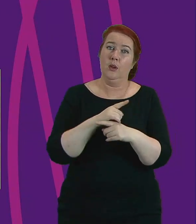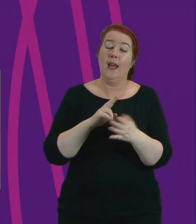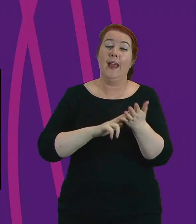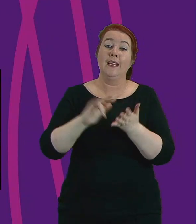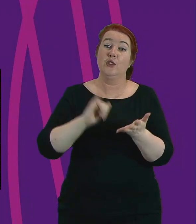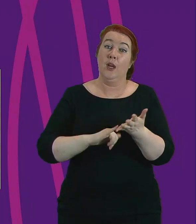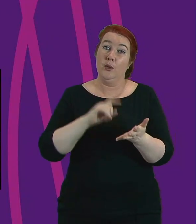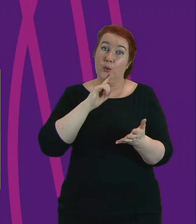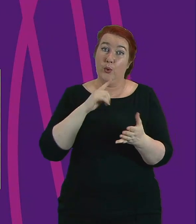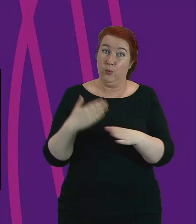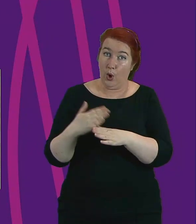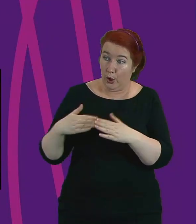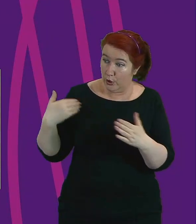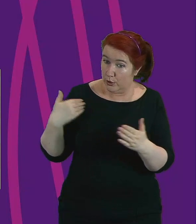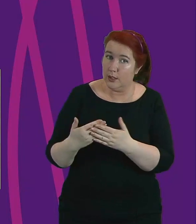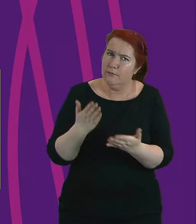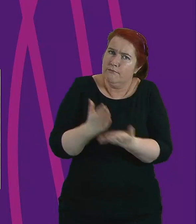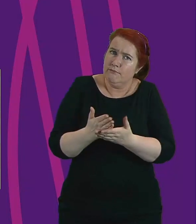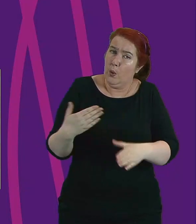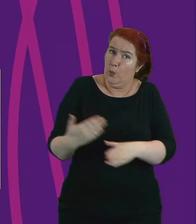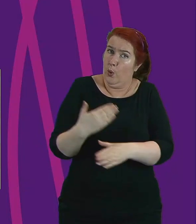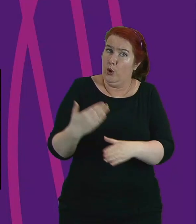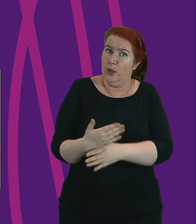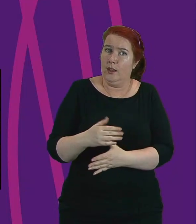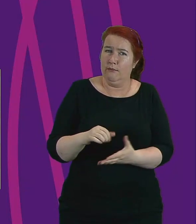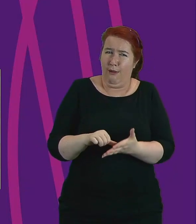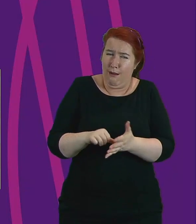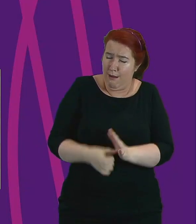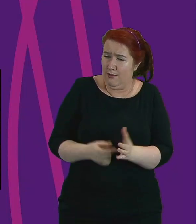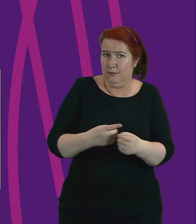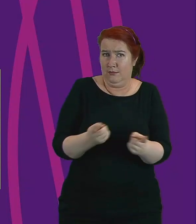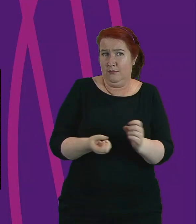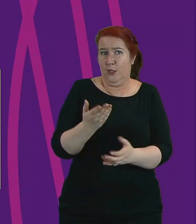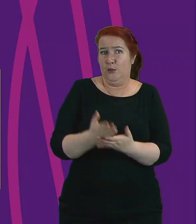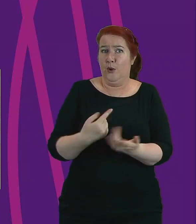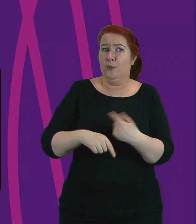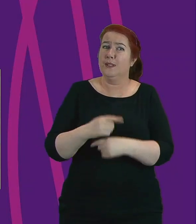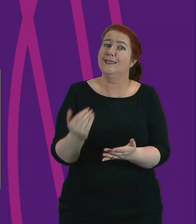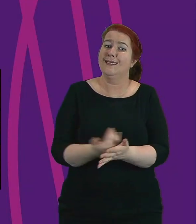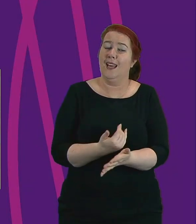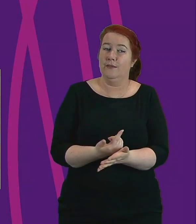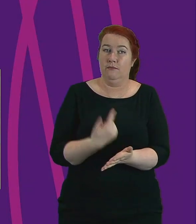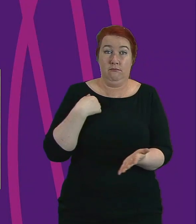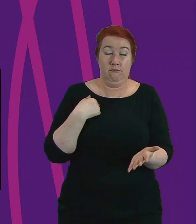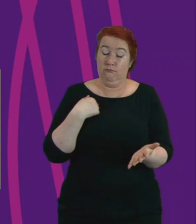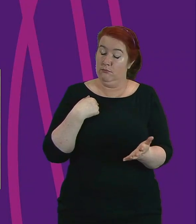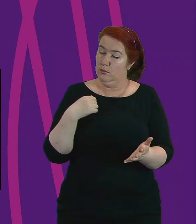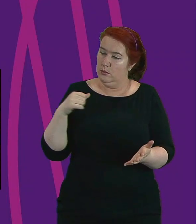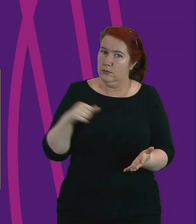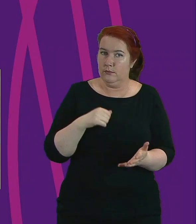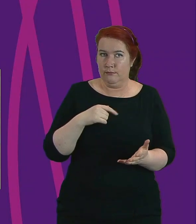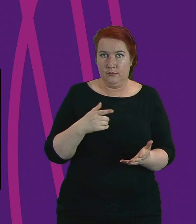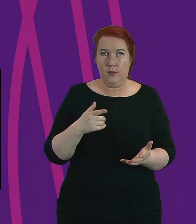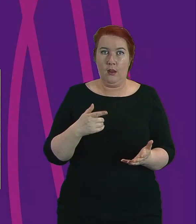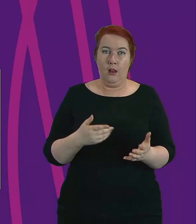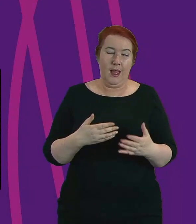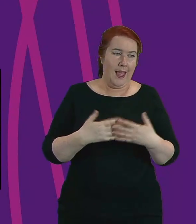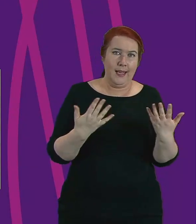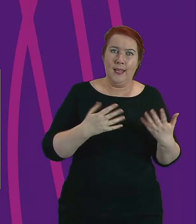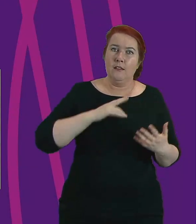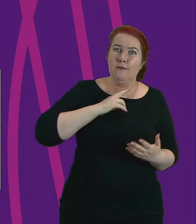are working so hard to keep us safe. We owe it to them to amplify voices within the health service and within care in